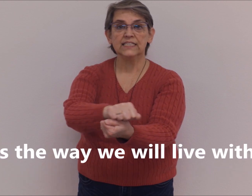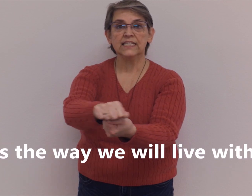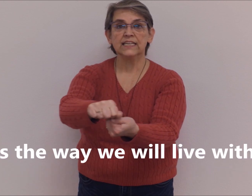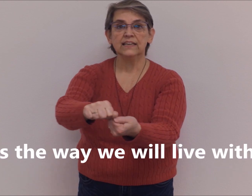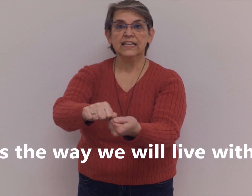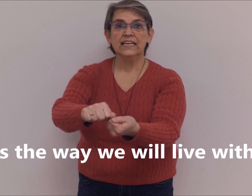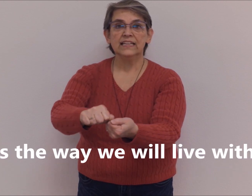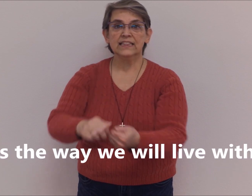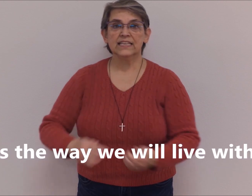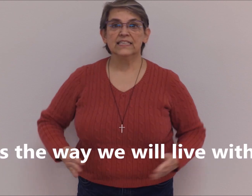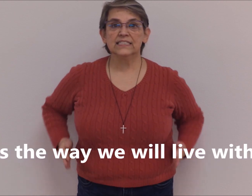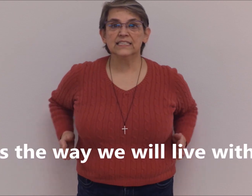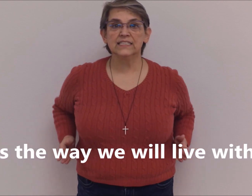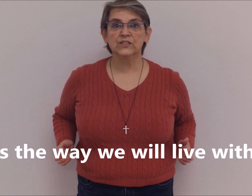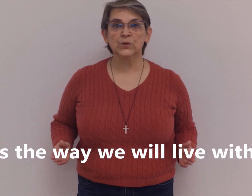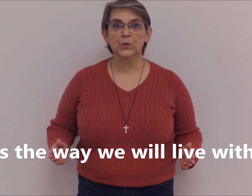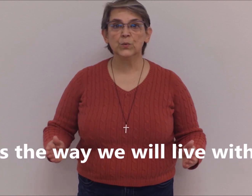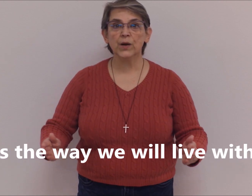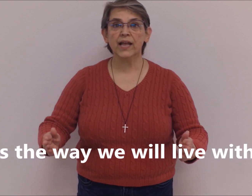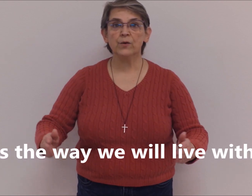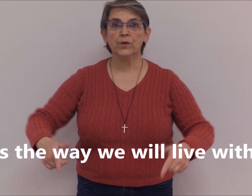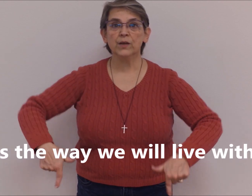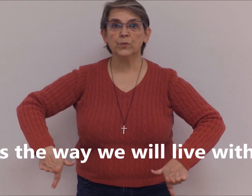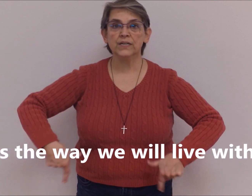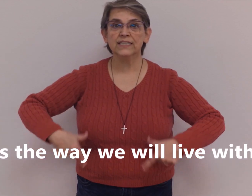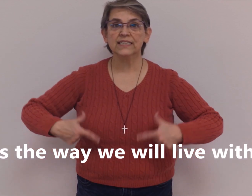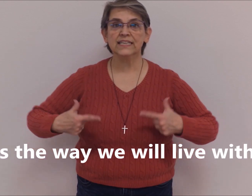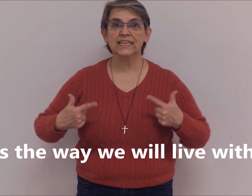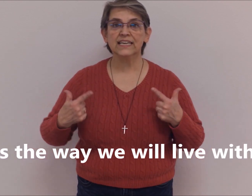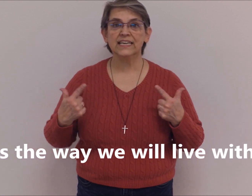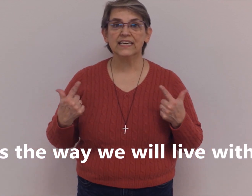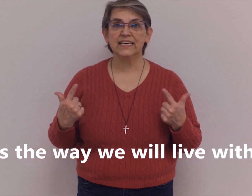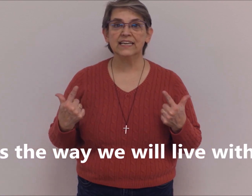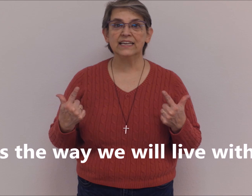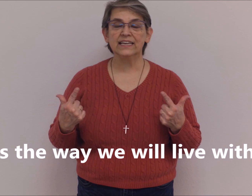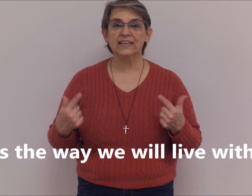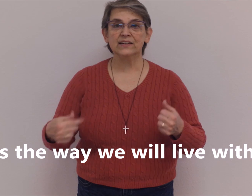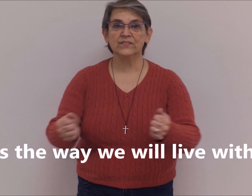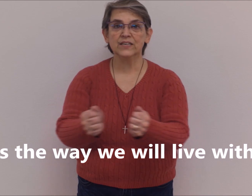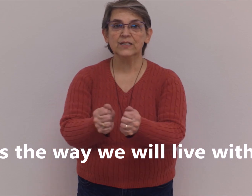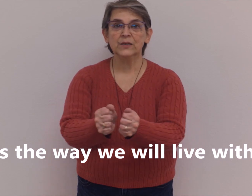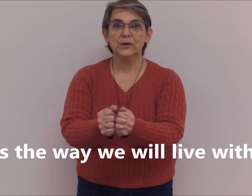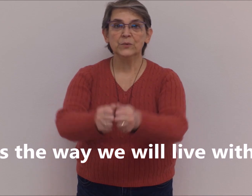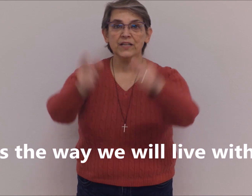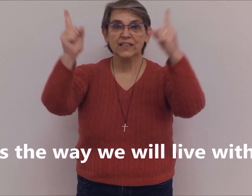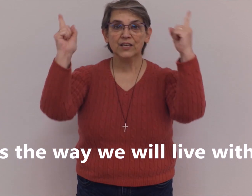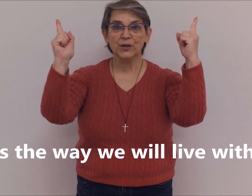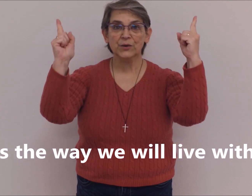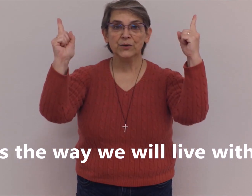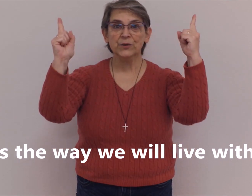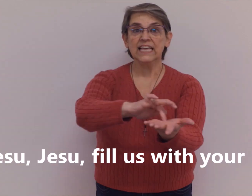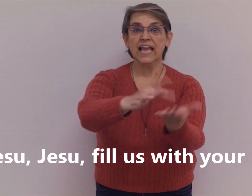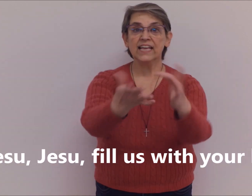feet. This is the way we will live with you. Yesu,